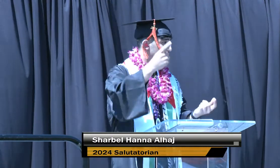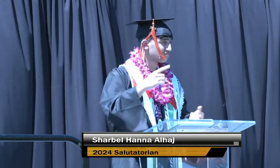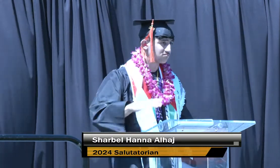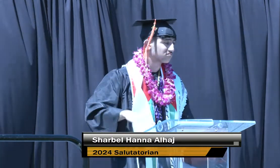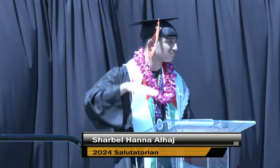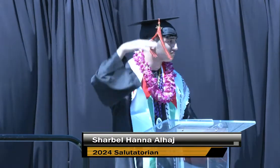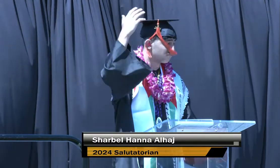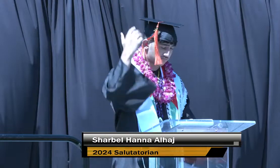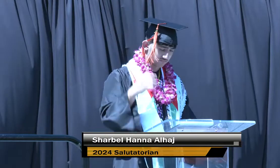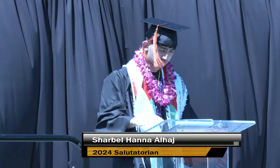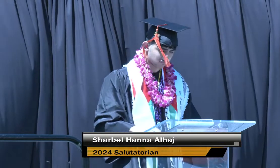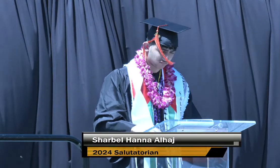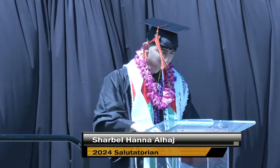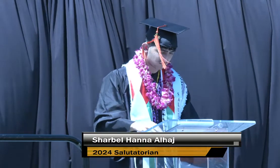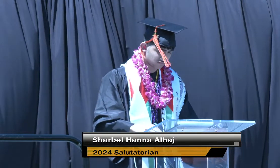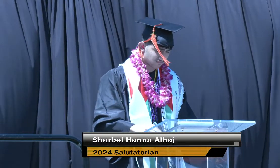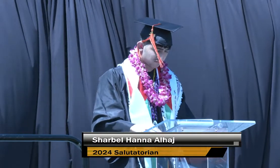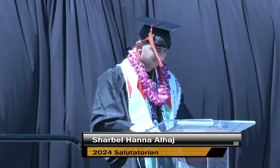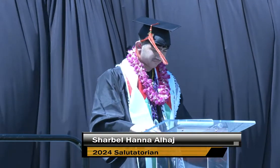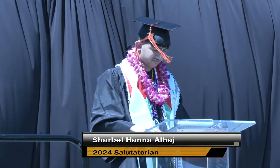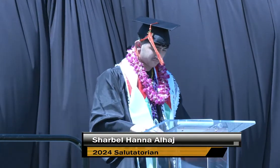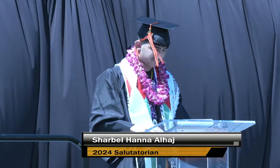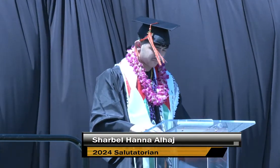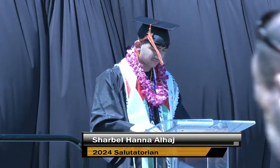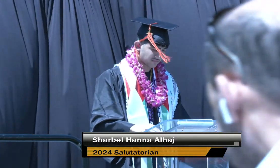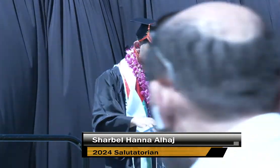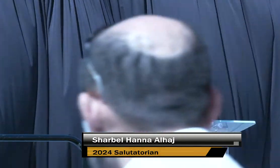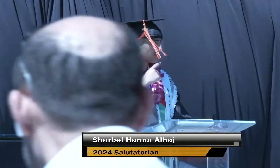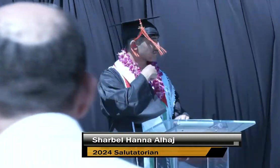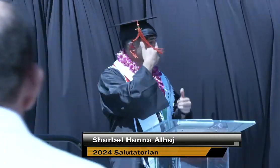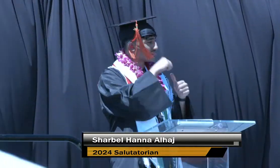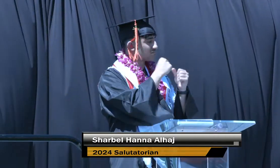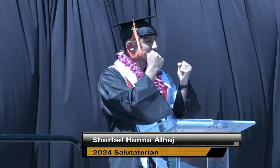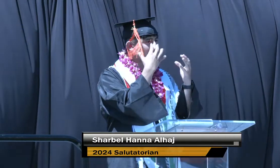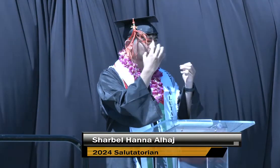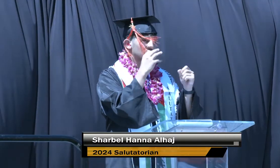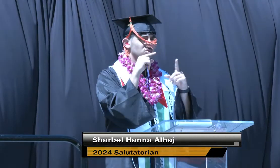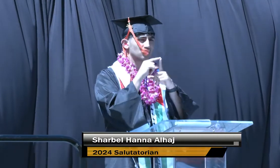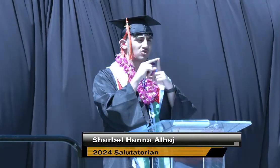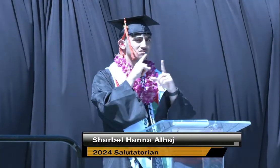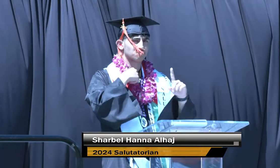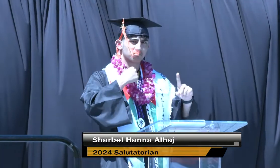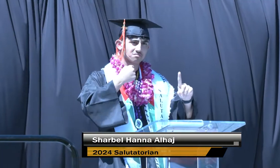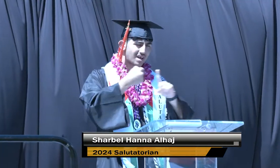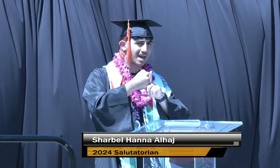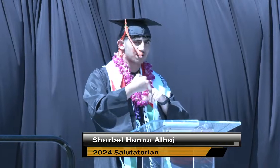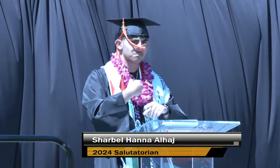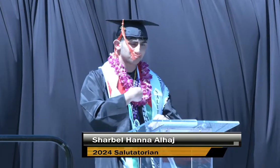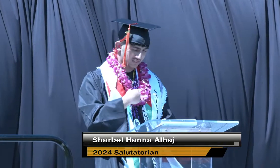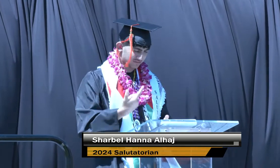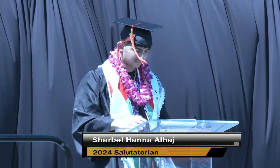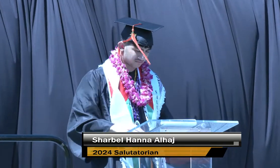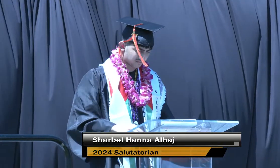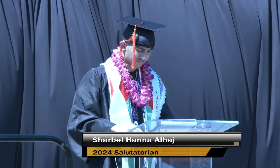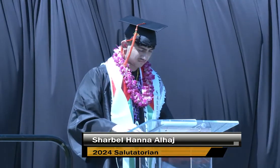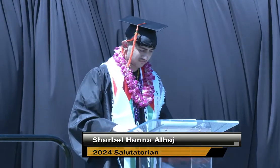I have to say that this is the biggest achievement that I've had so far. Things here